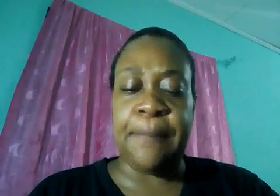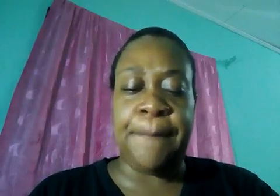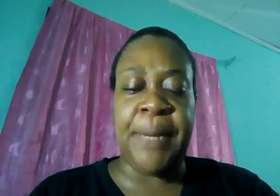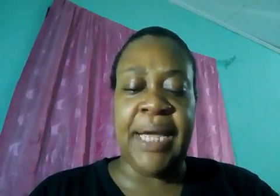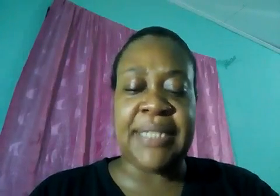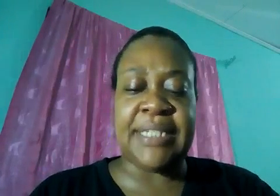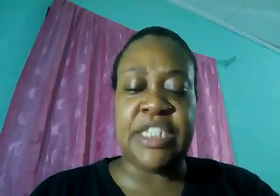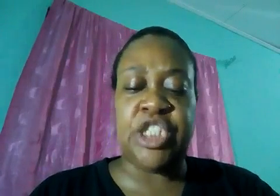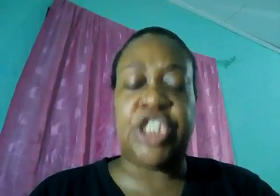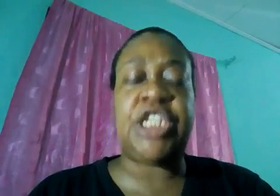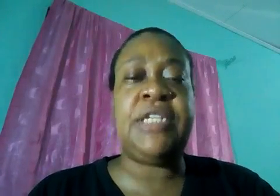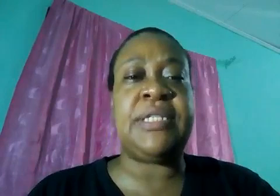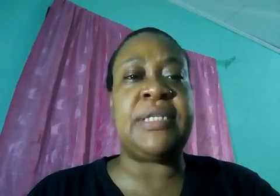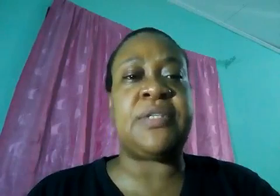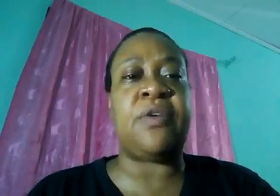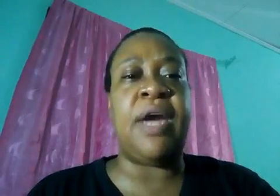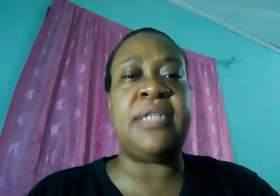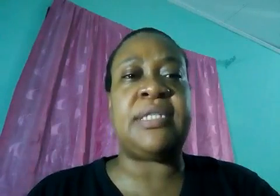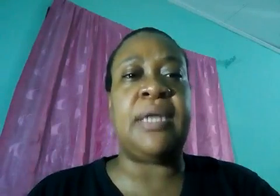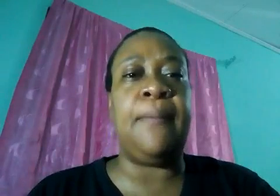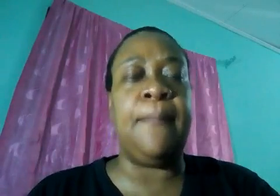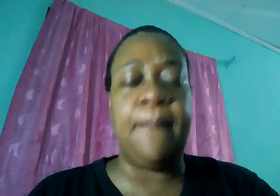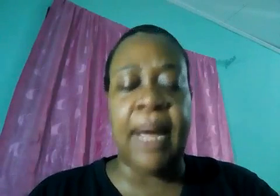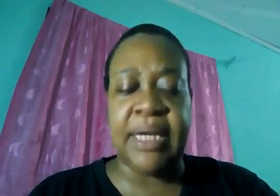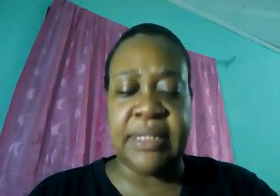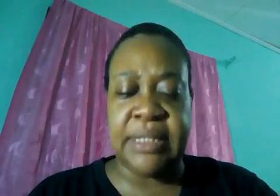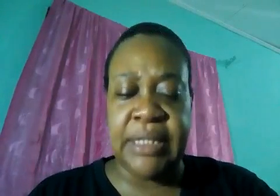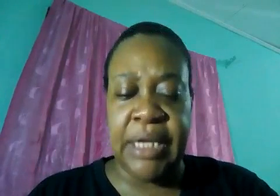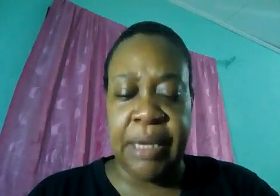bless, in Jesus Christ's almighty name.